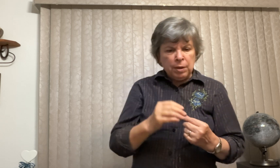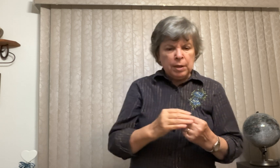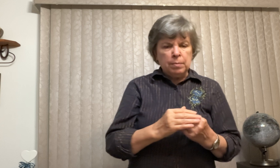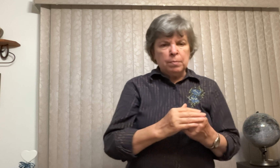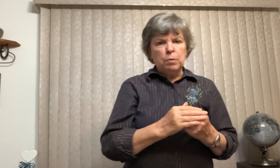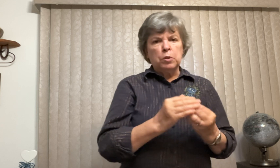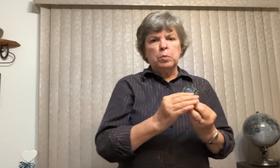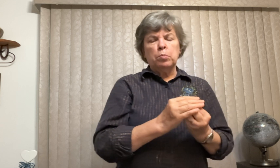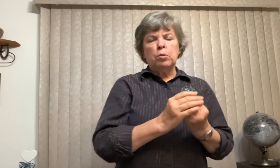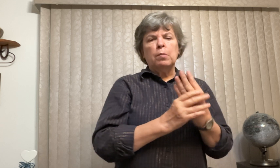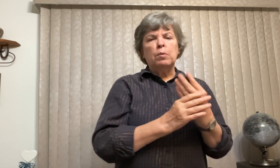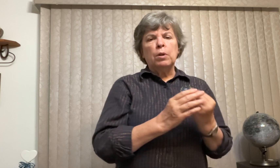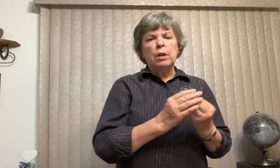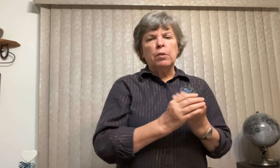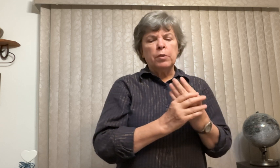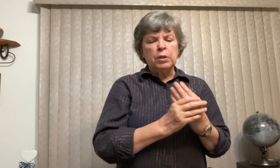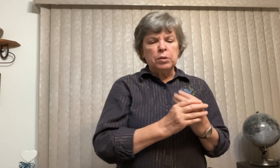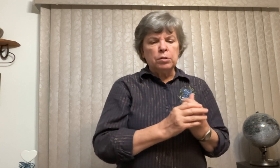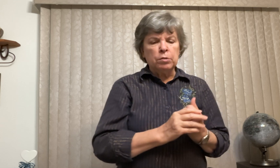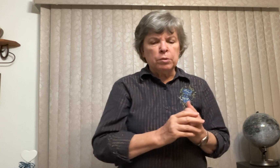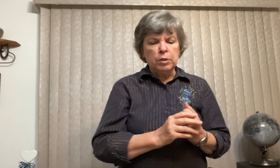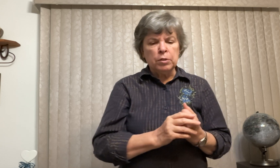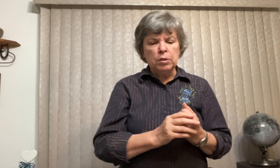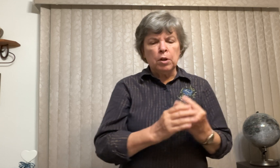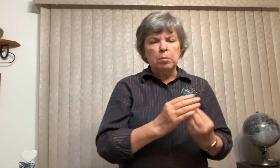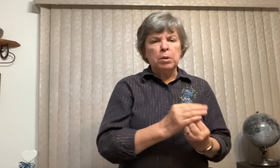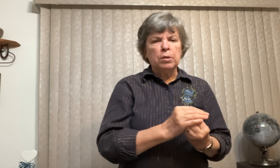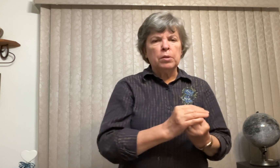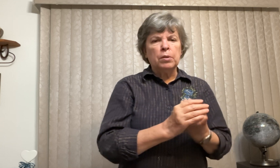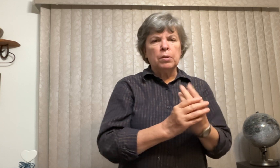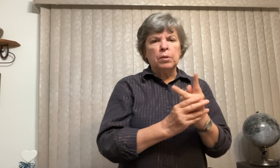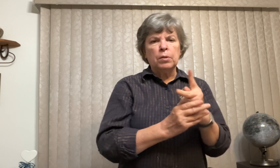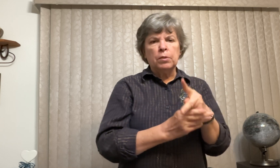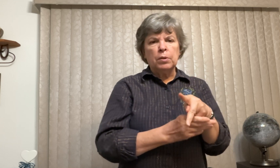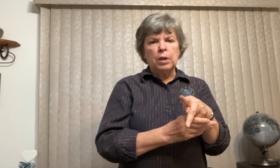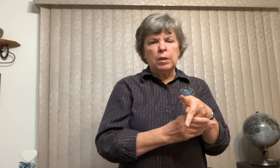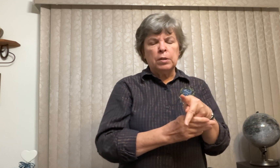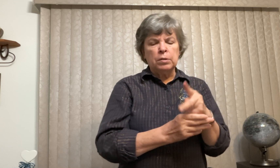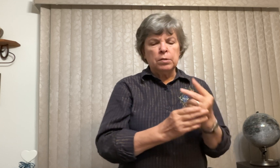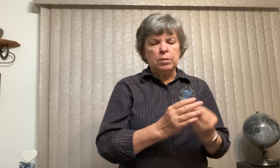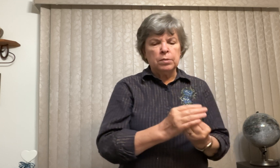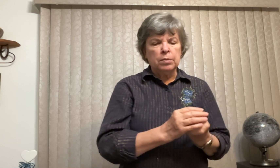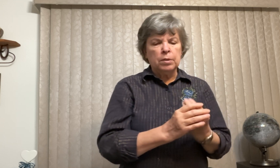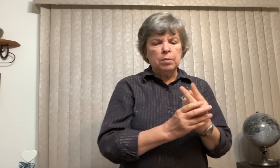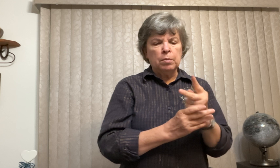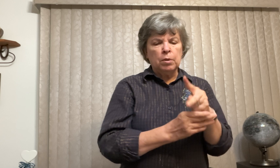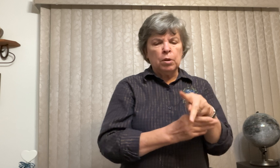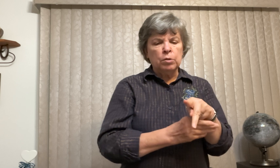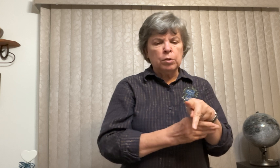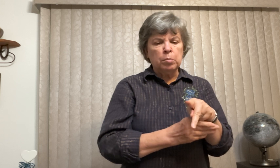Okay, which is probably what I'll think to do during the song, but that is also